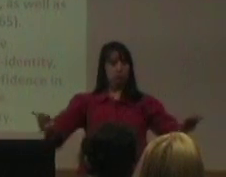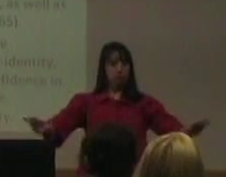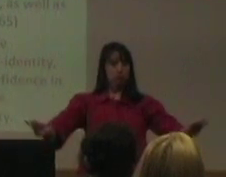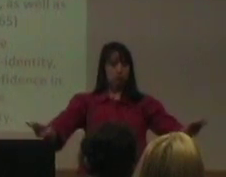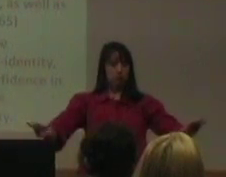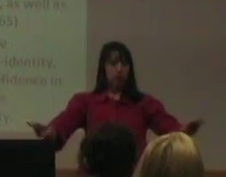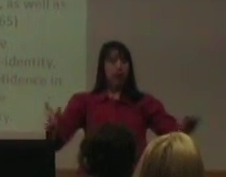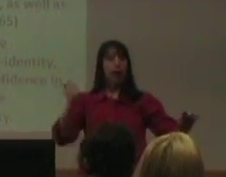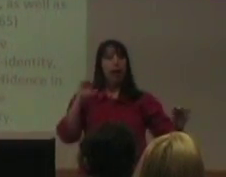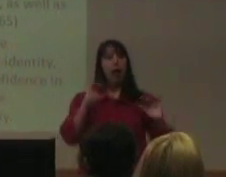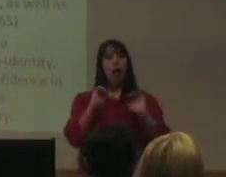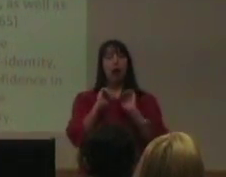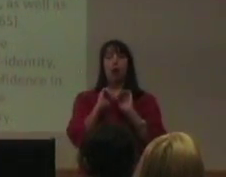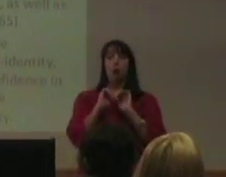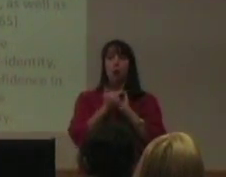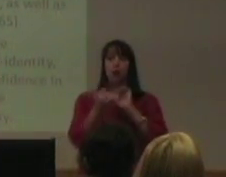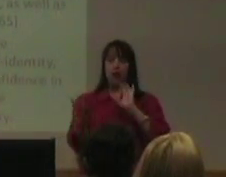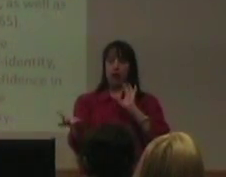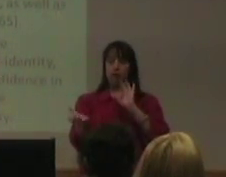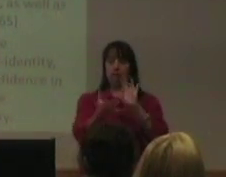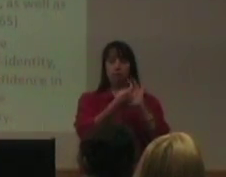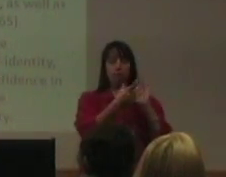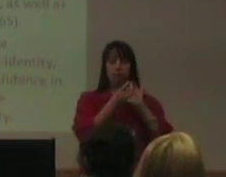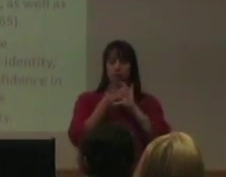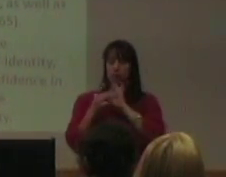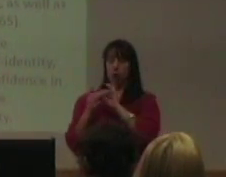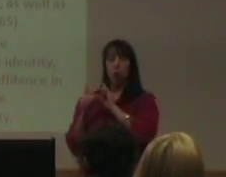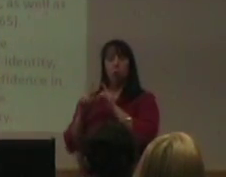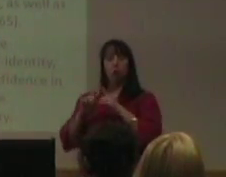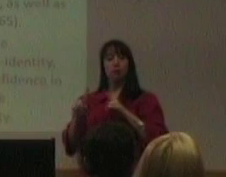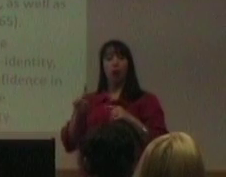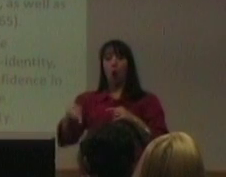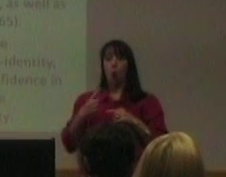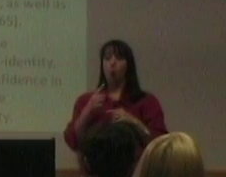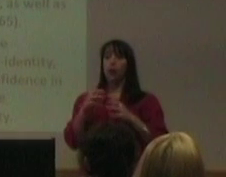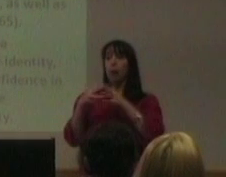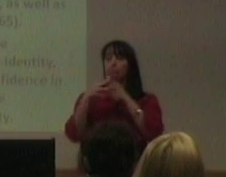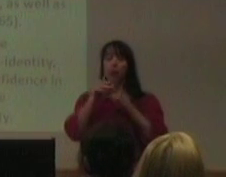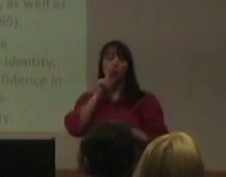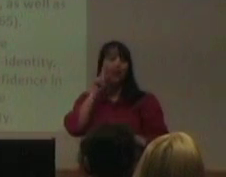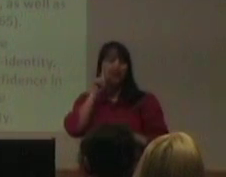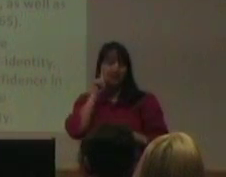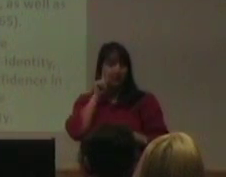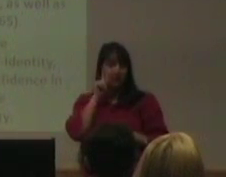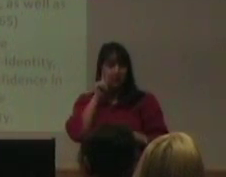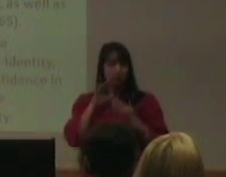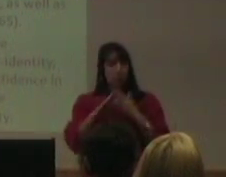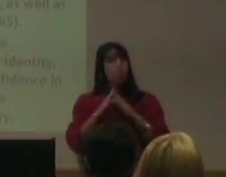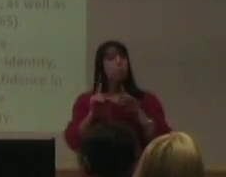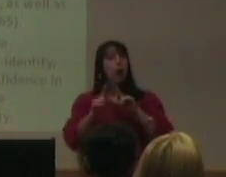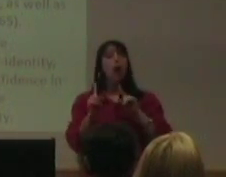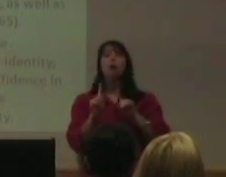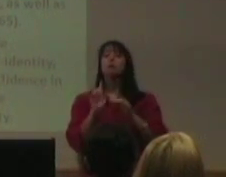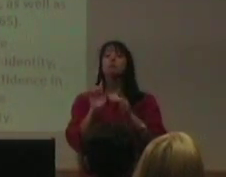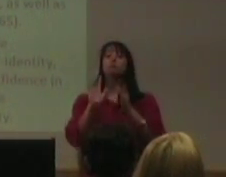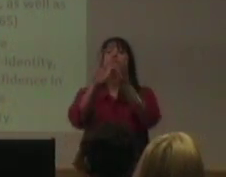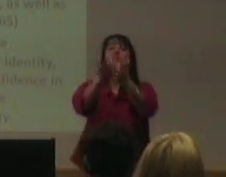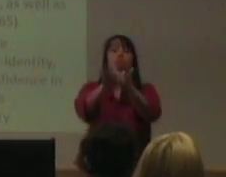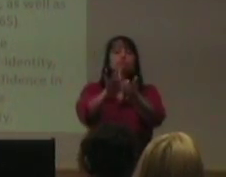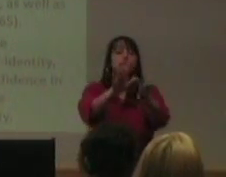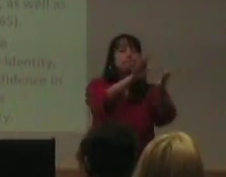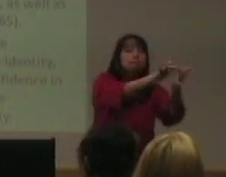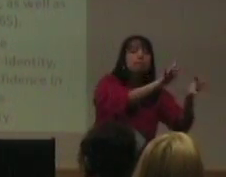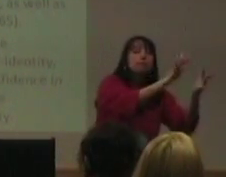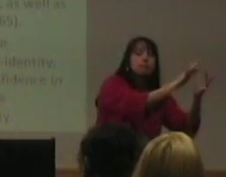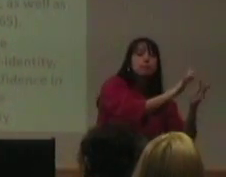there. So we need to be able to use technology in order to disseminate that information, not only for the